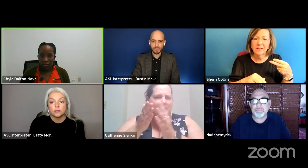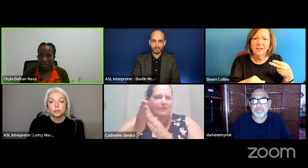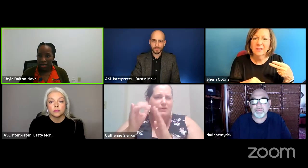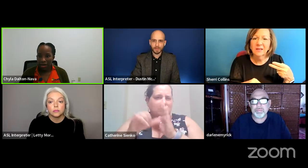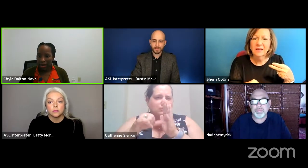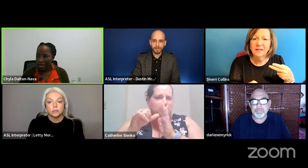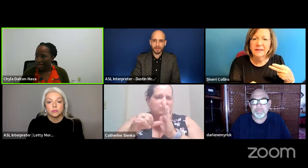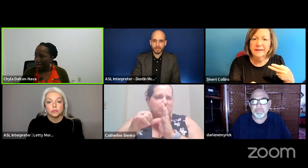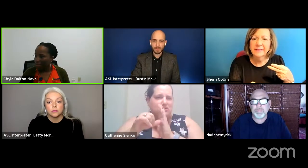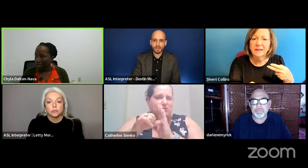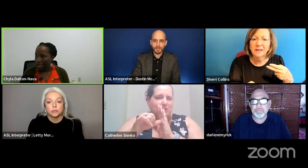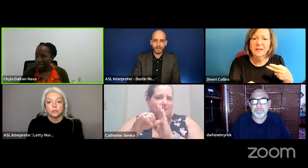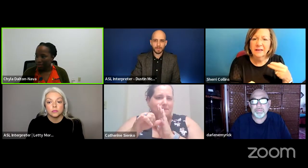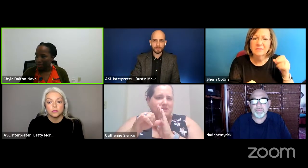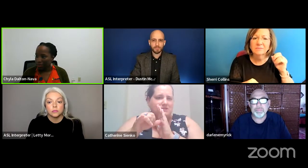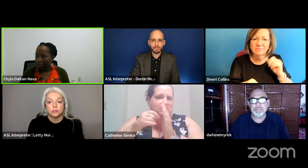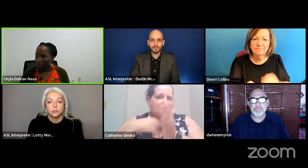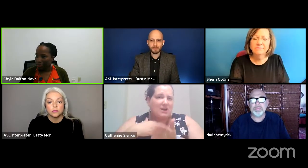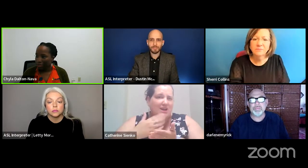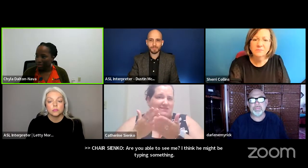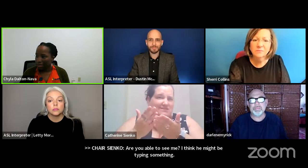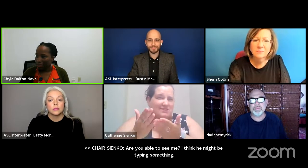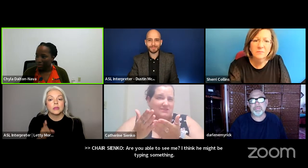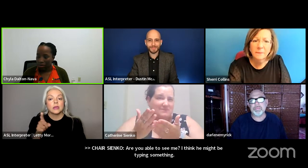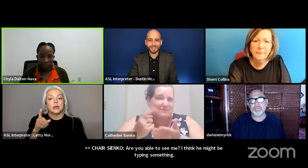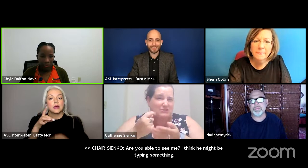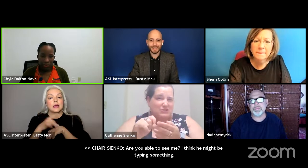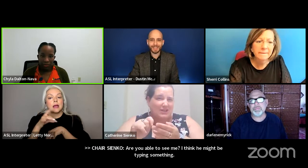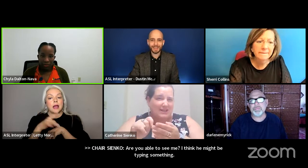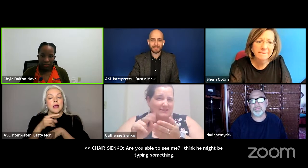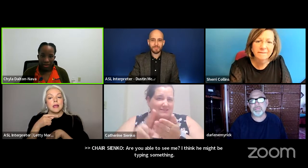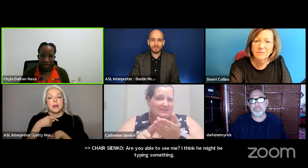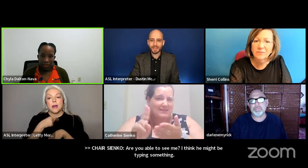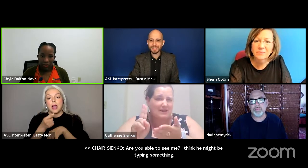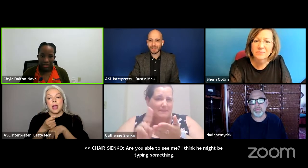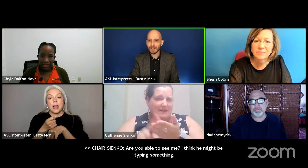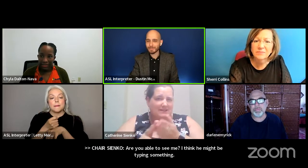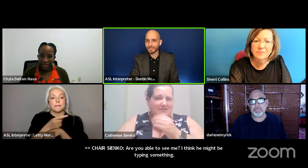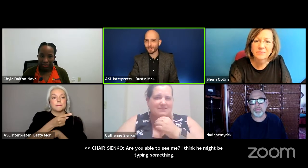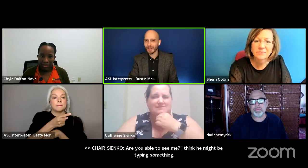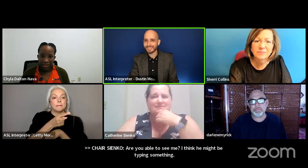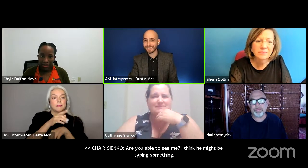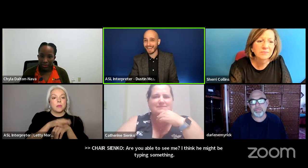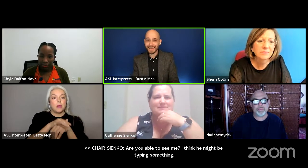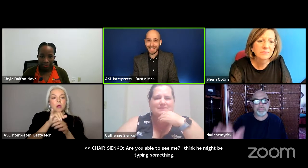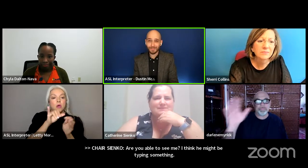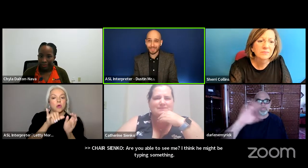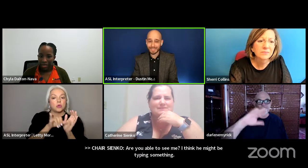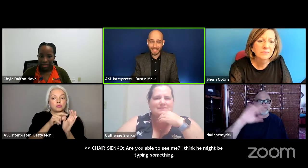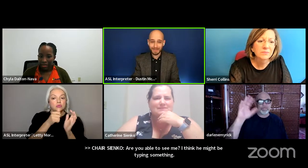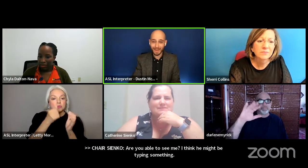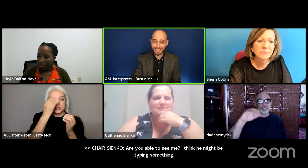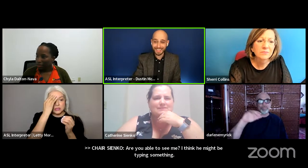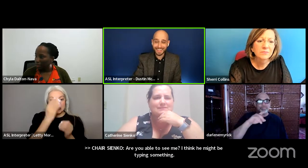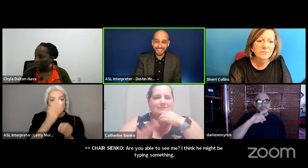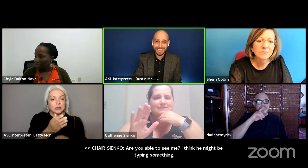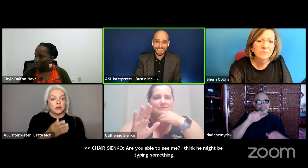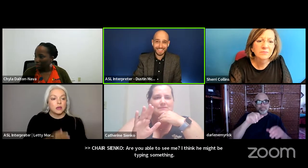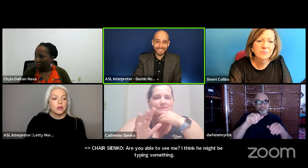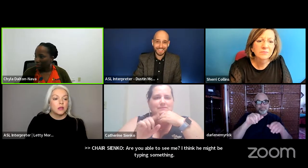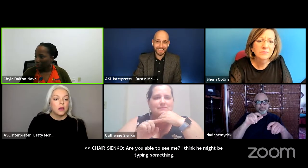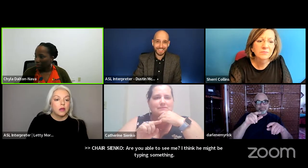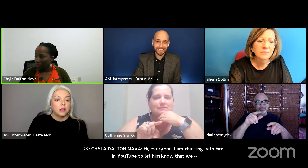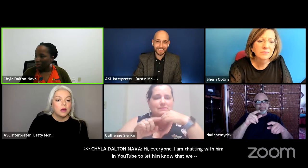Hi, everyone. I am chatting Kyla, him through YouTube to let him know that maybe we tell can him to see him try within signing Zoom. out then signing back